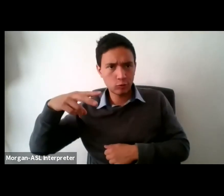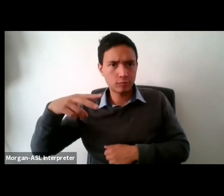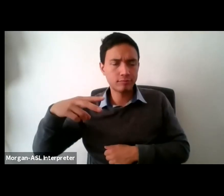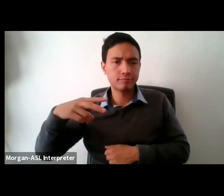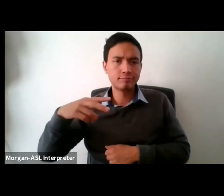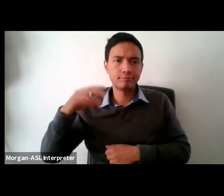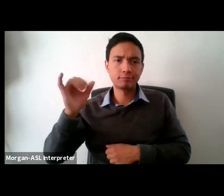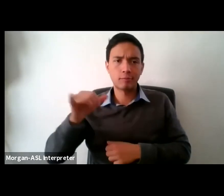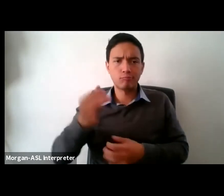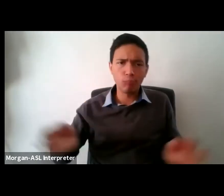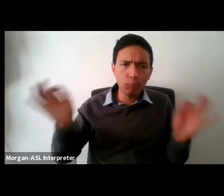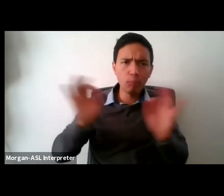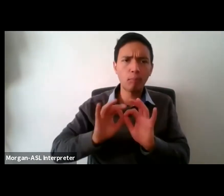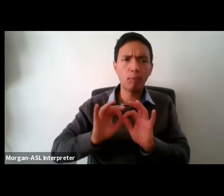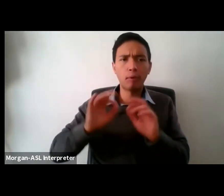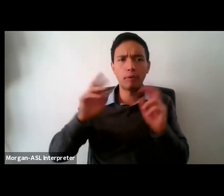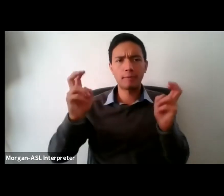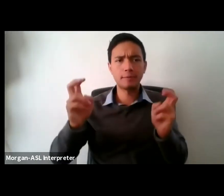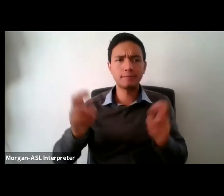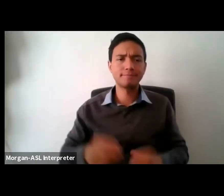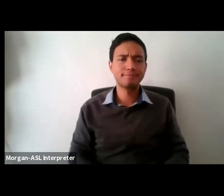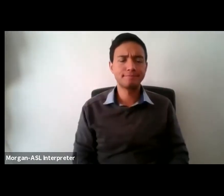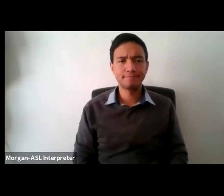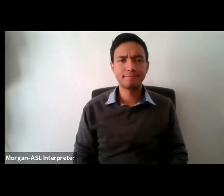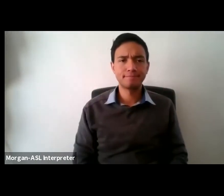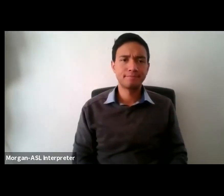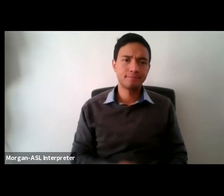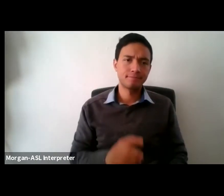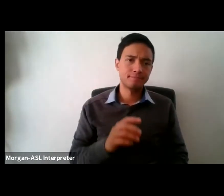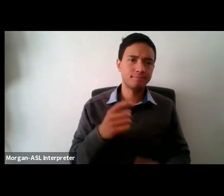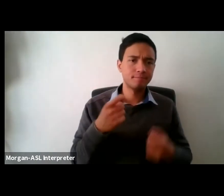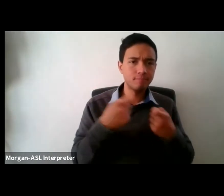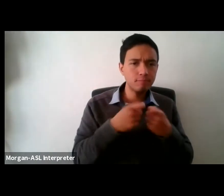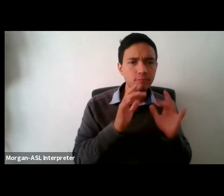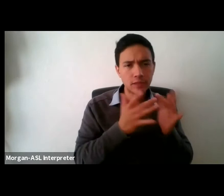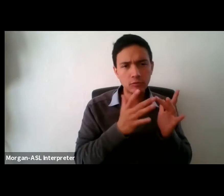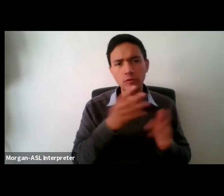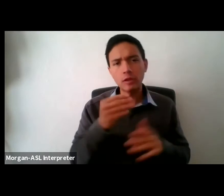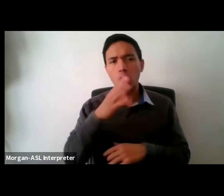important topic of digital and older persons.